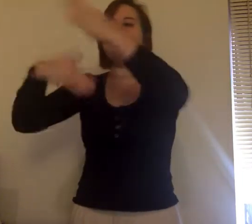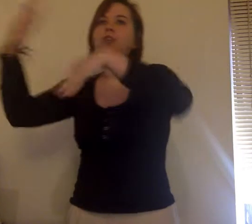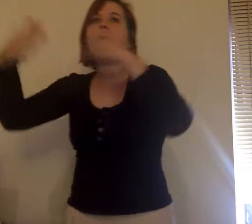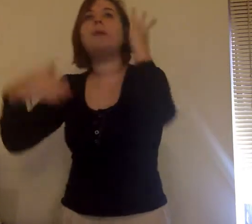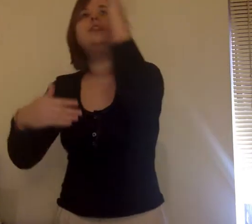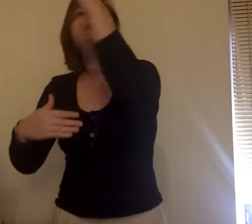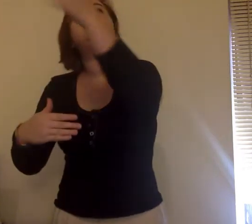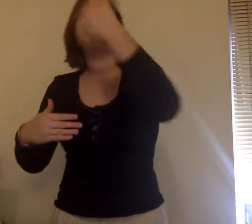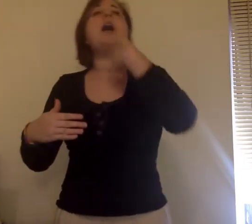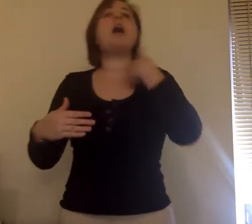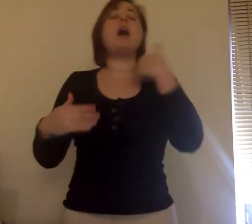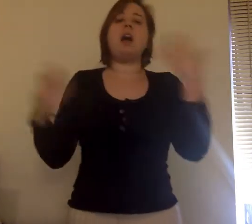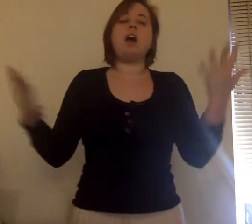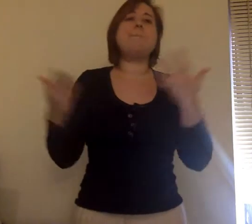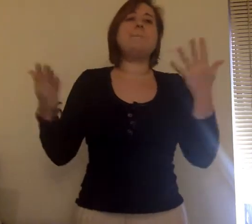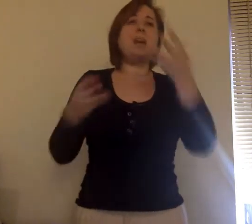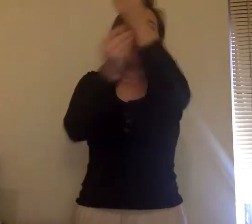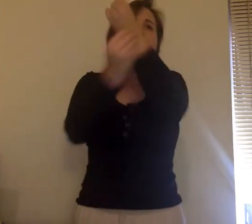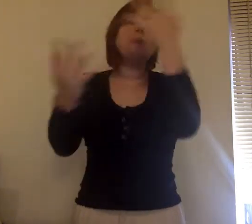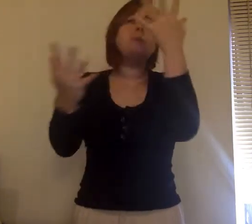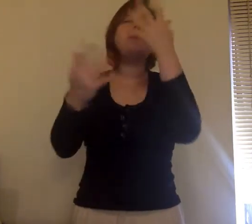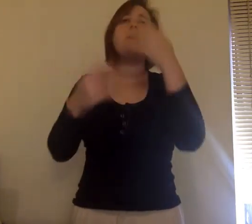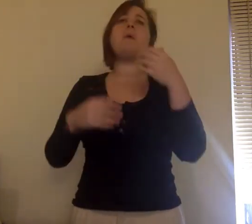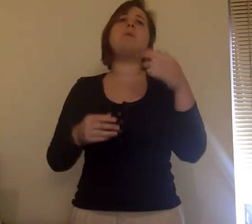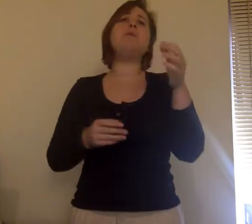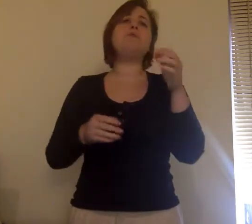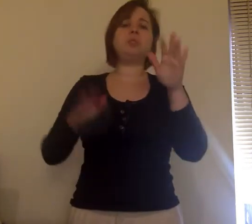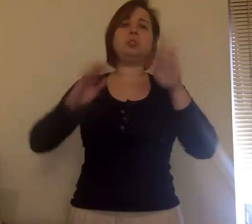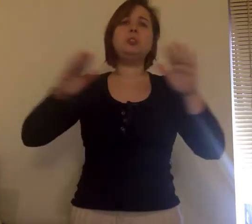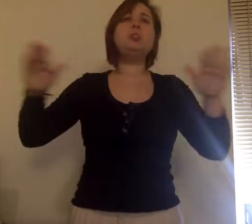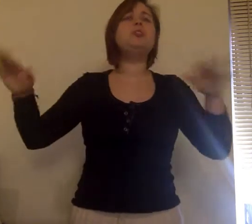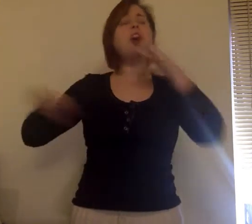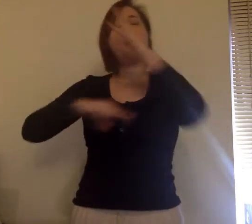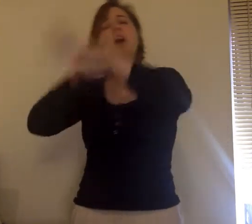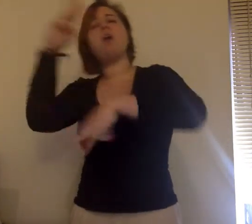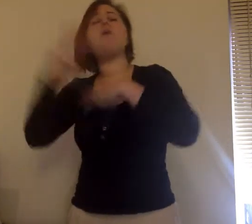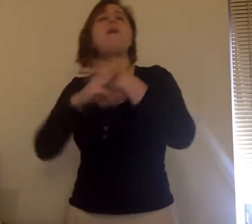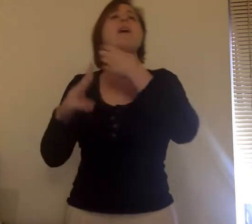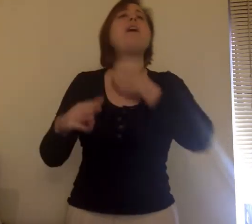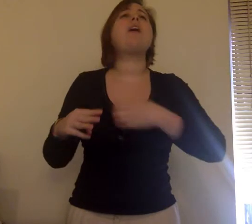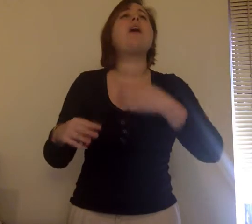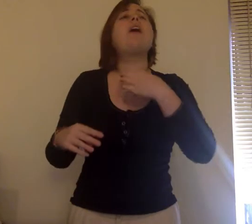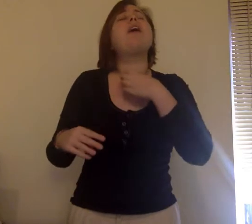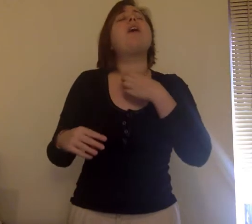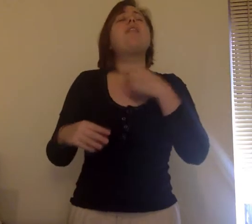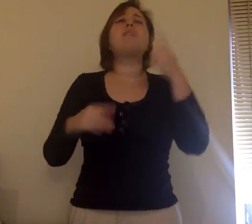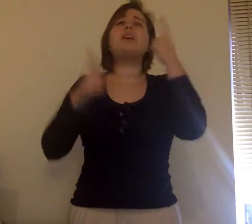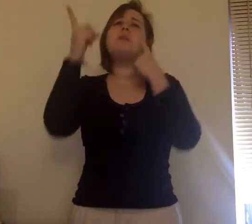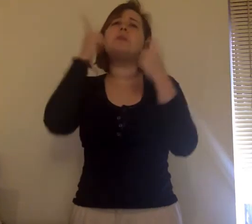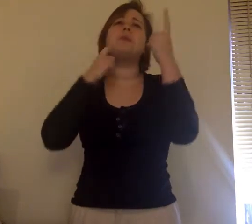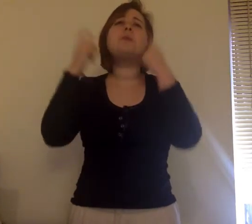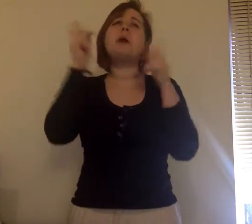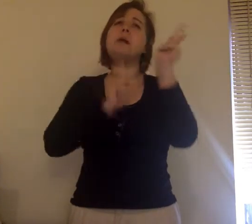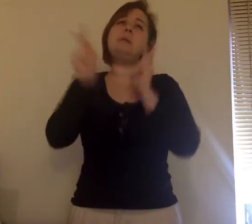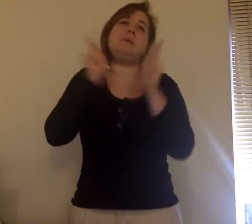children around the world whose cries go unheard. I am here to speak for the countless animals dying across